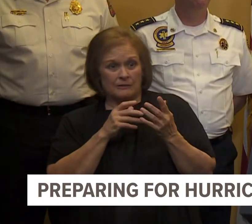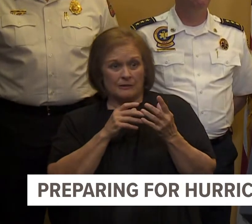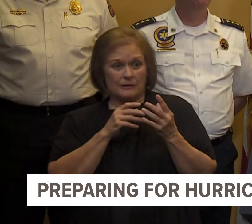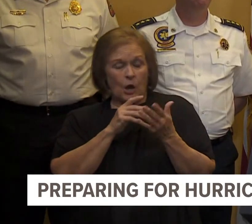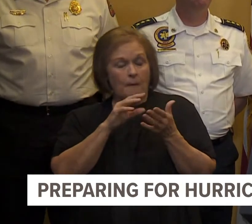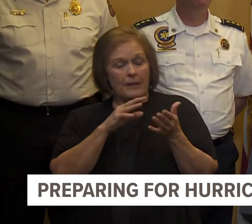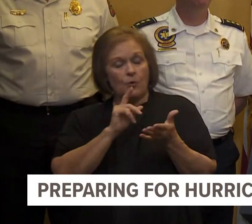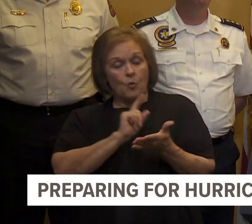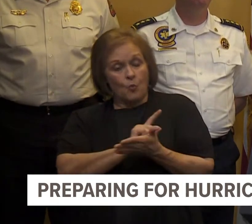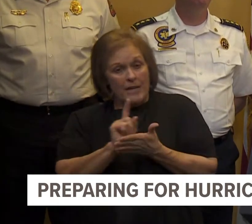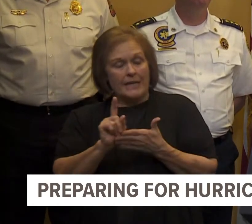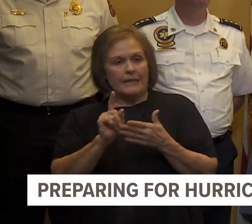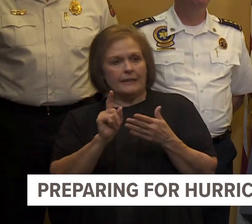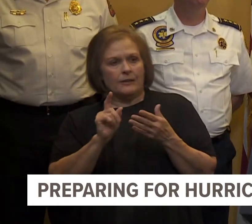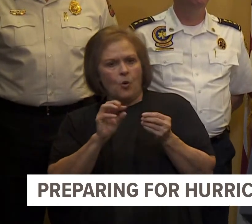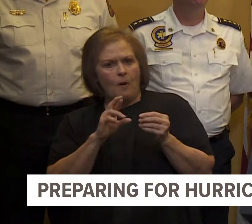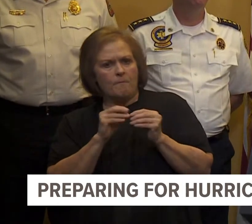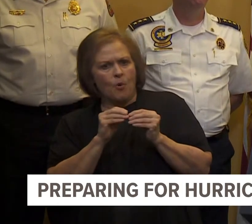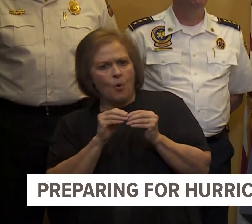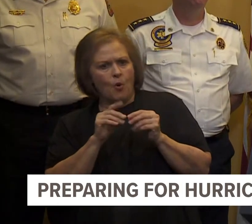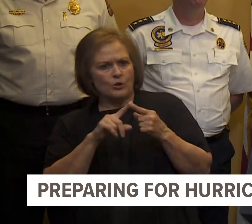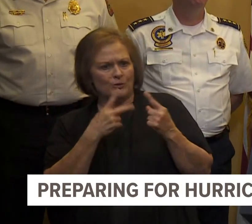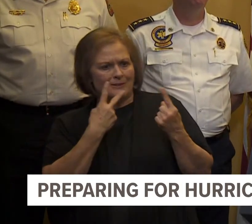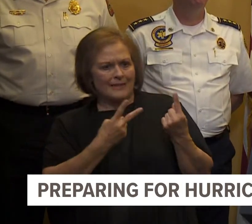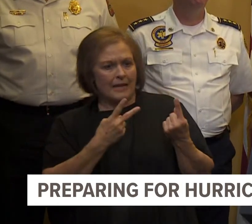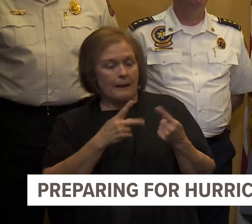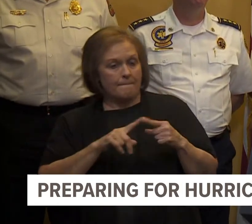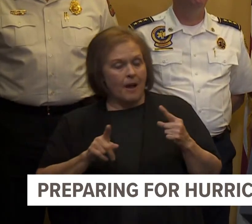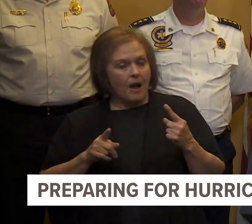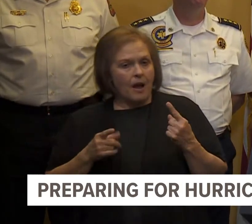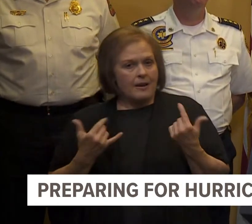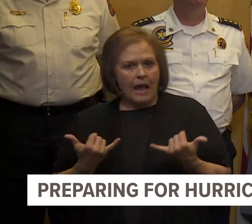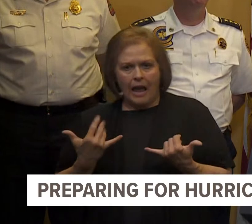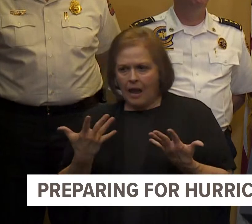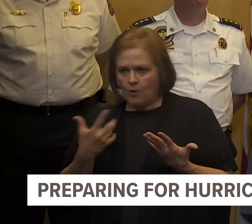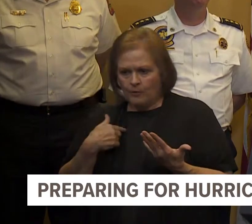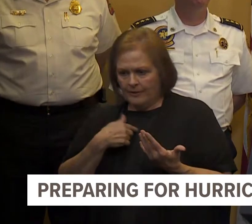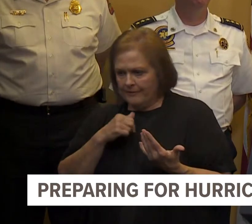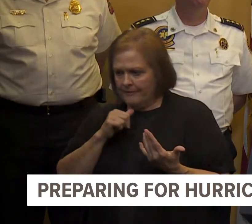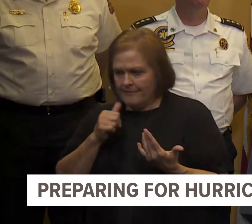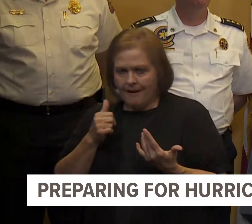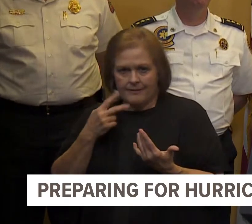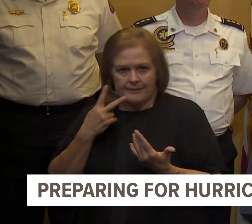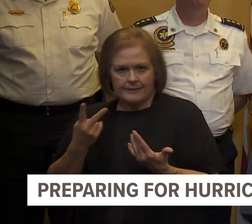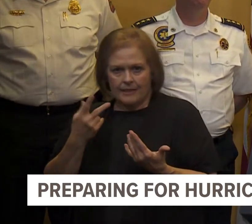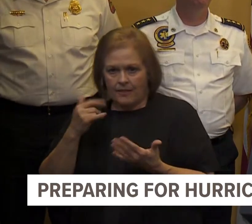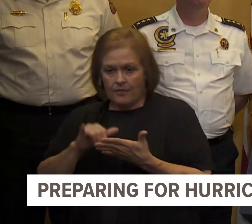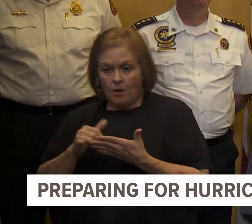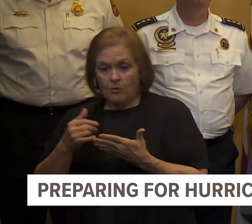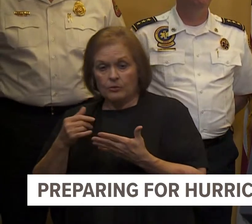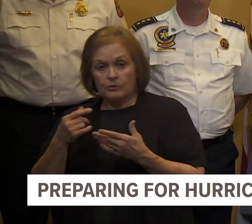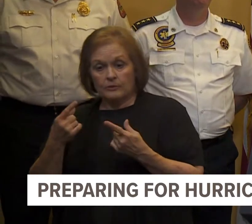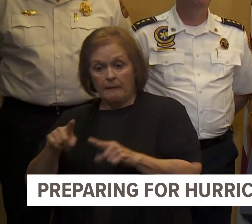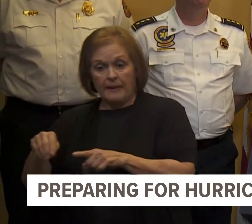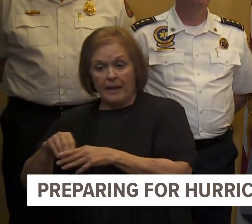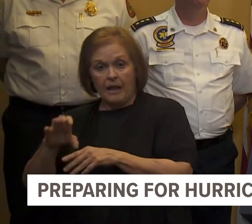things. We're just not seeing that with storms, particularly ones in the Caribbean and the Gulf.